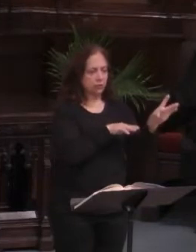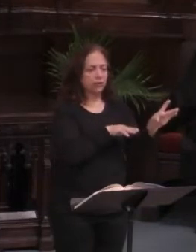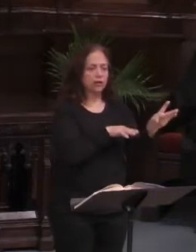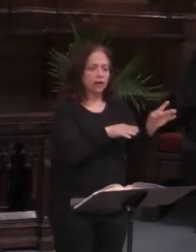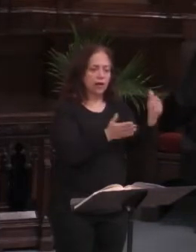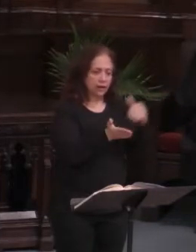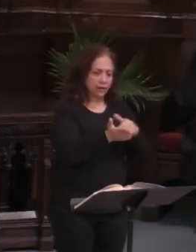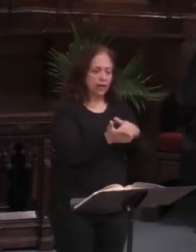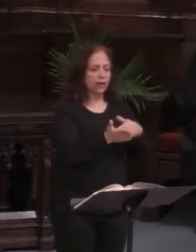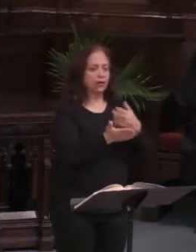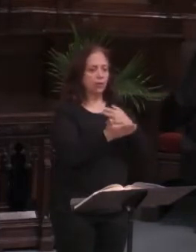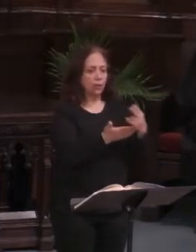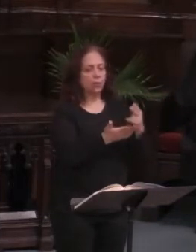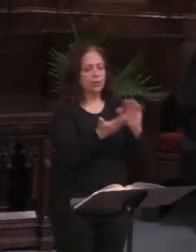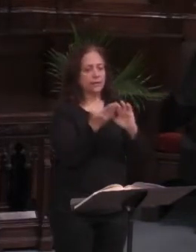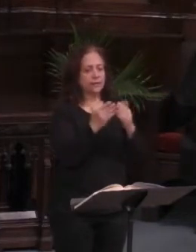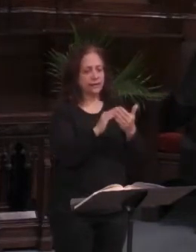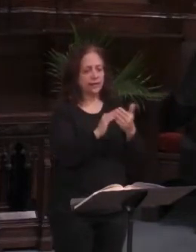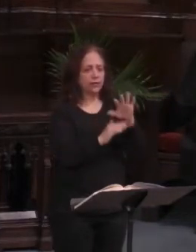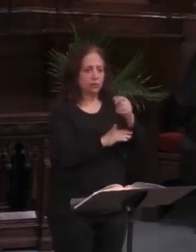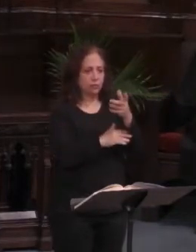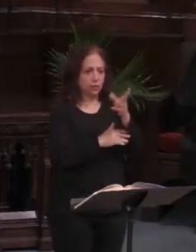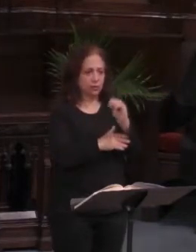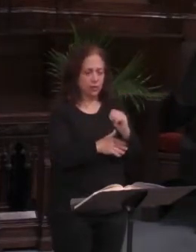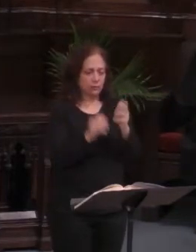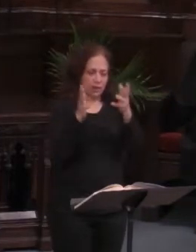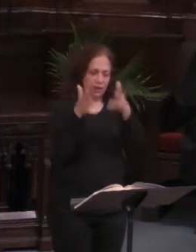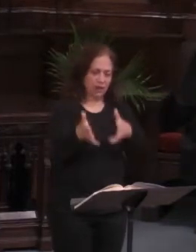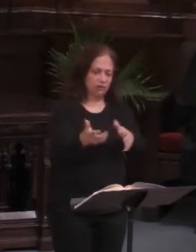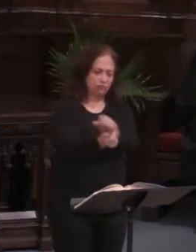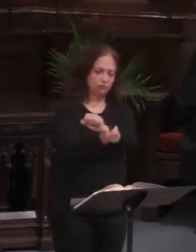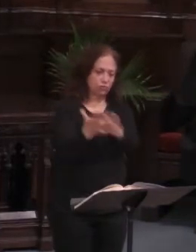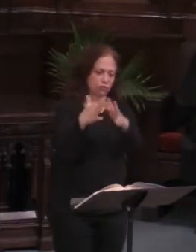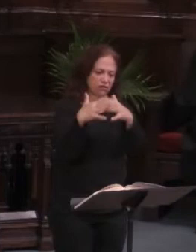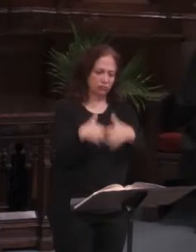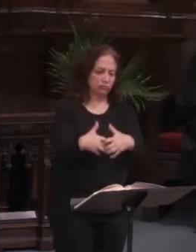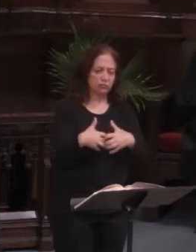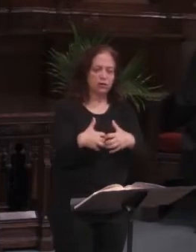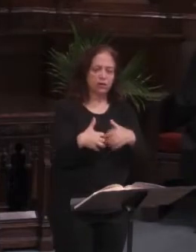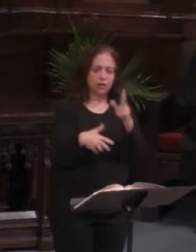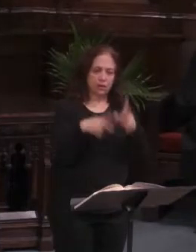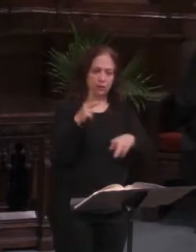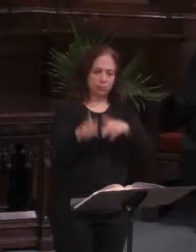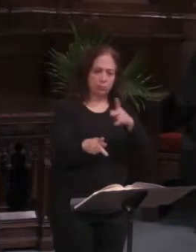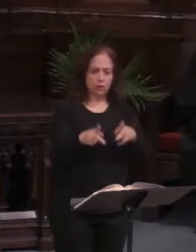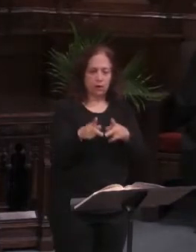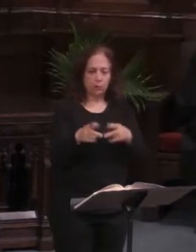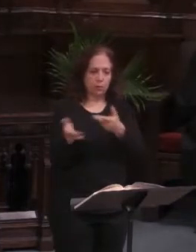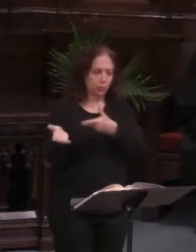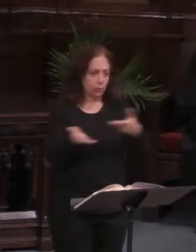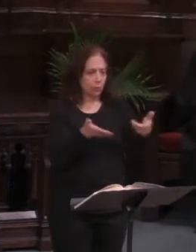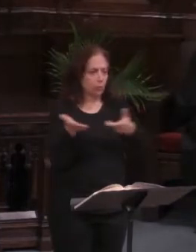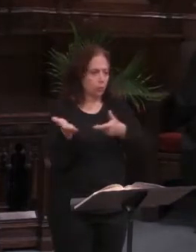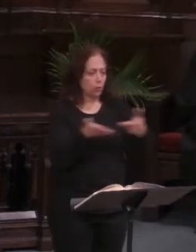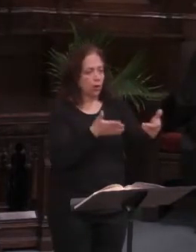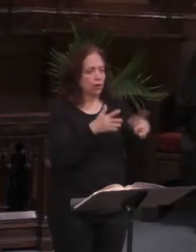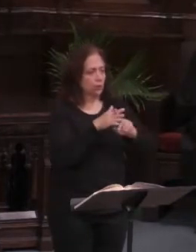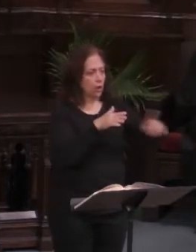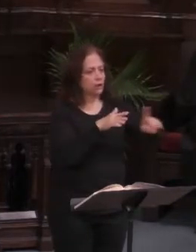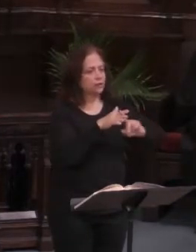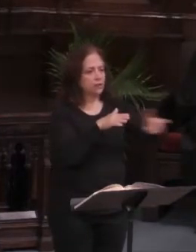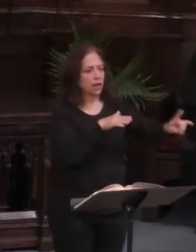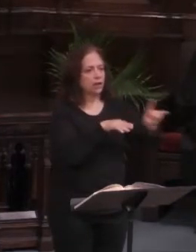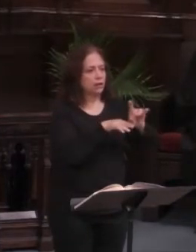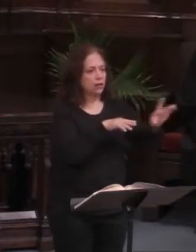city of Jerusalem had been left in ruins, its people carted off to exile